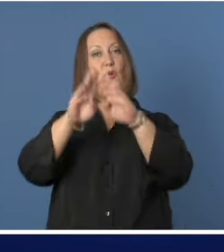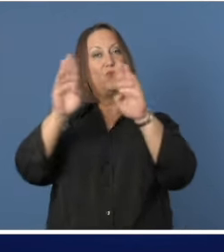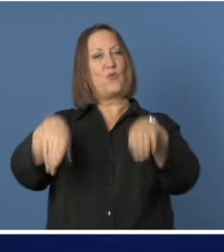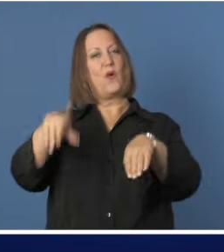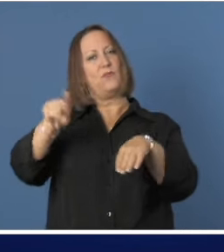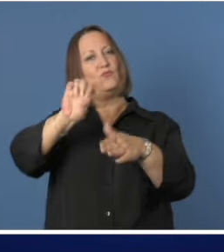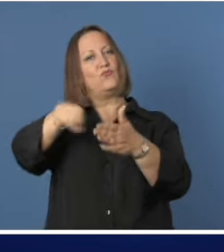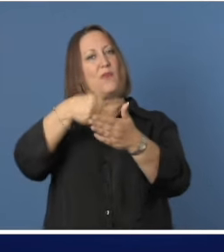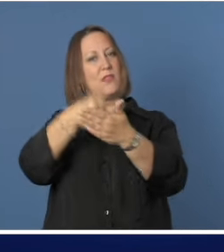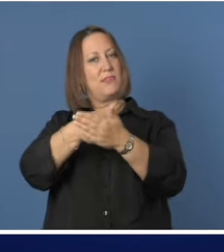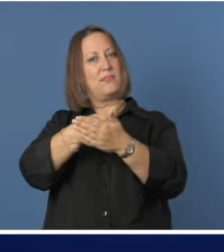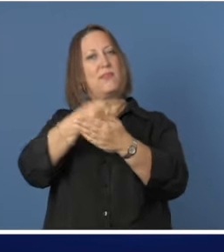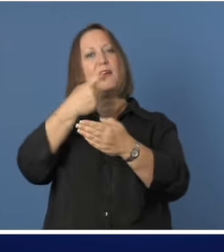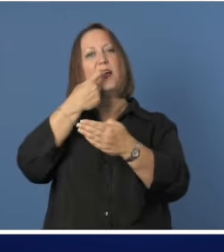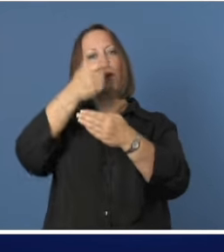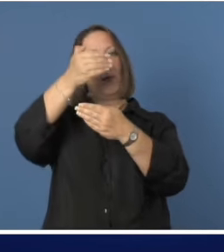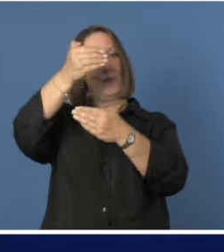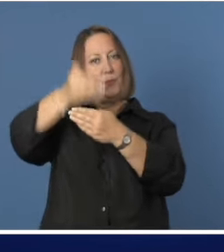Secure your home.